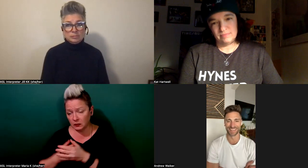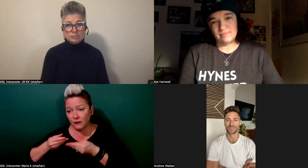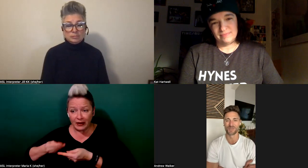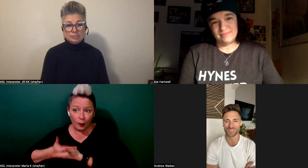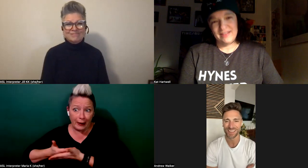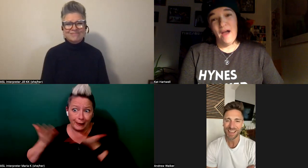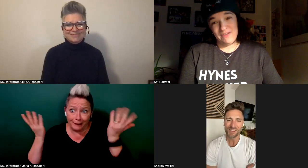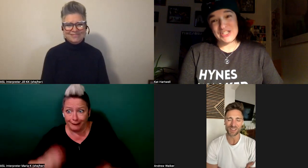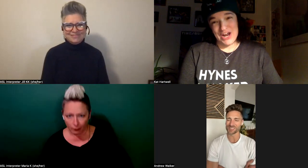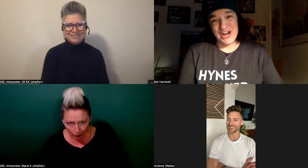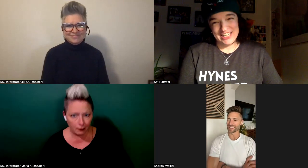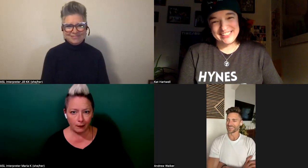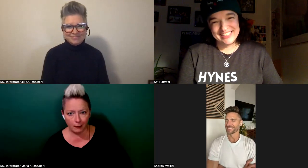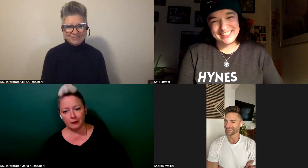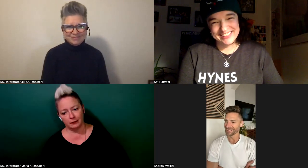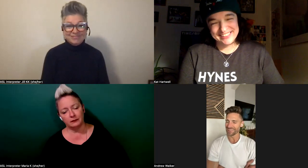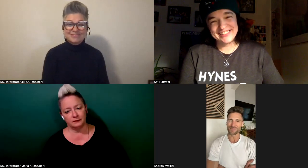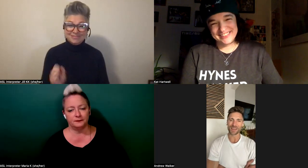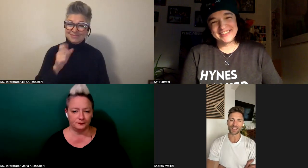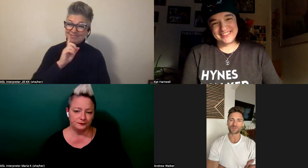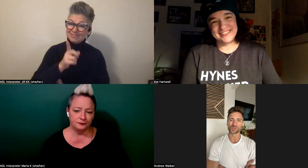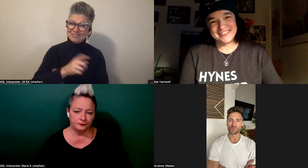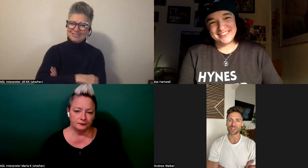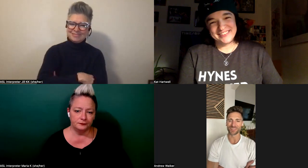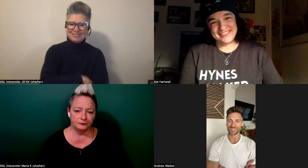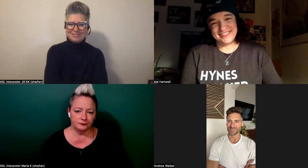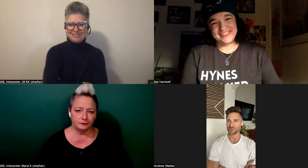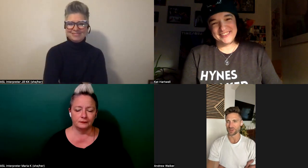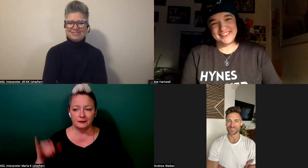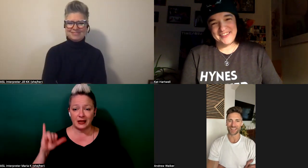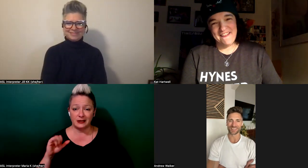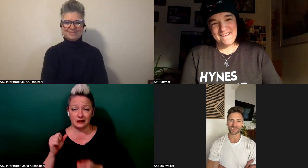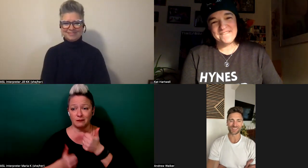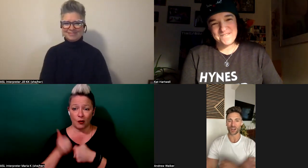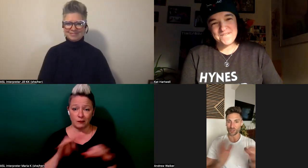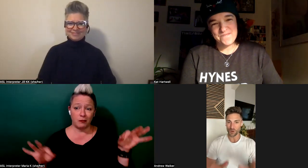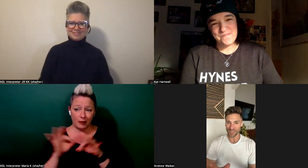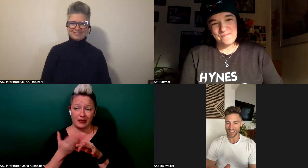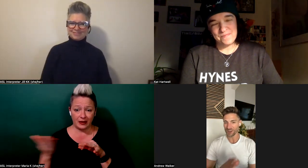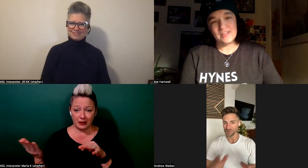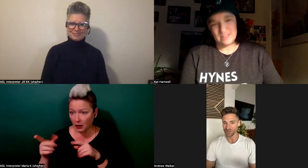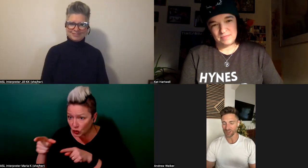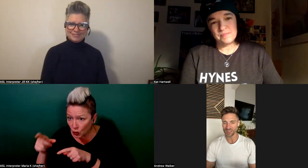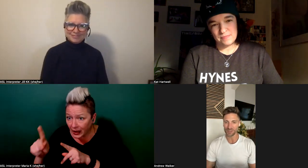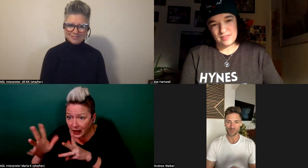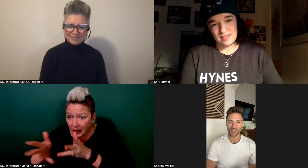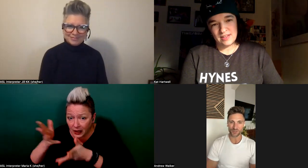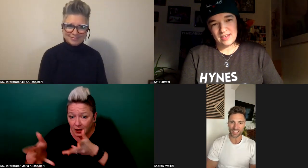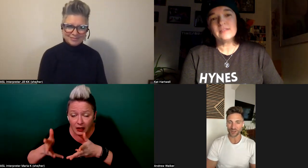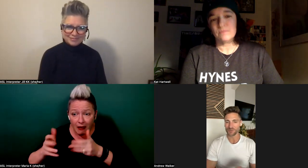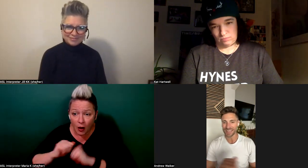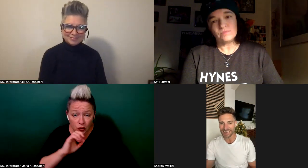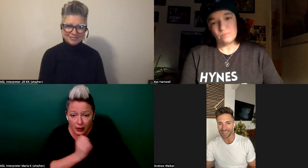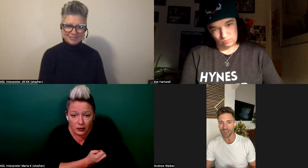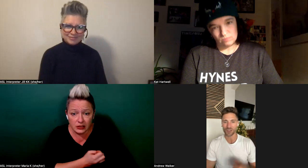baby, which that kind of trumps everything, when you're on set. You're just like, are you okay? Are you good? How's your